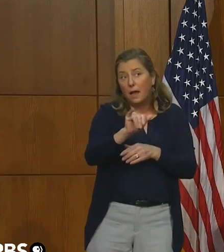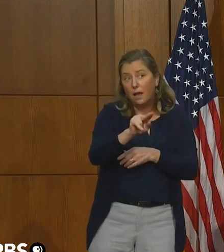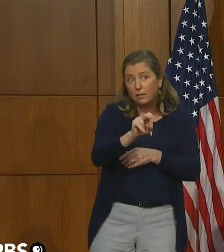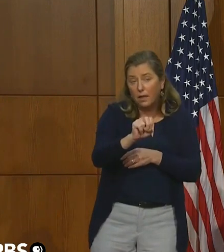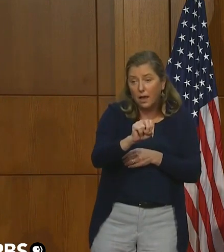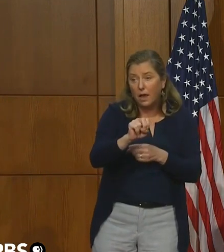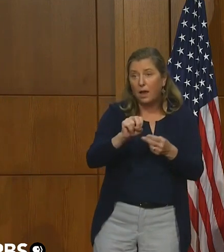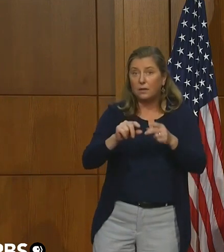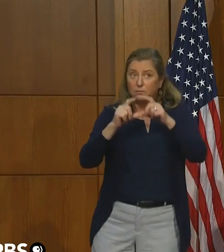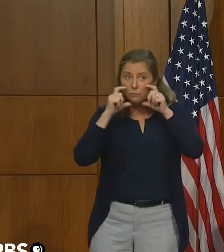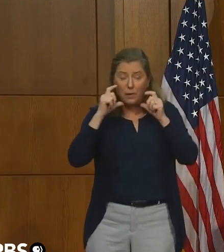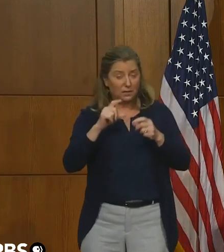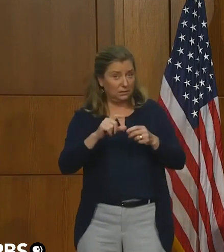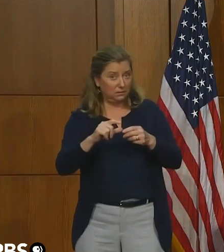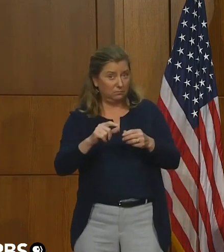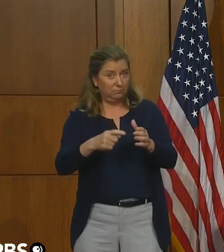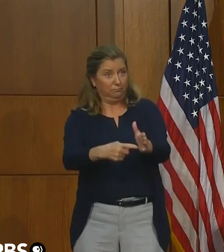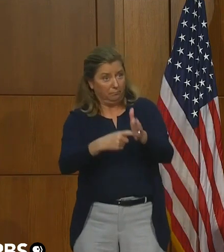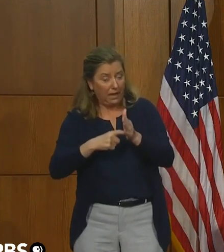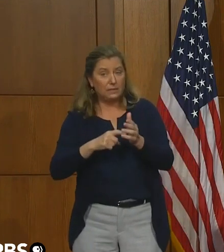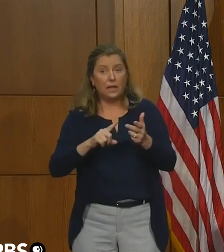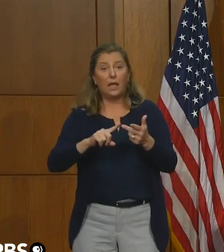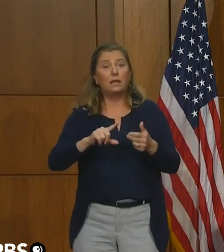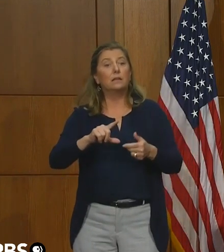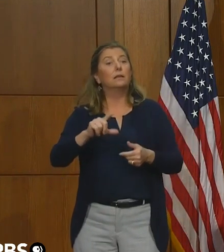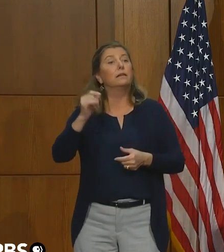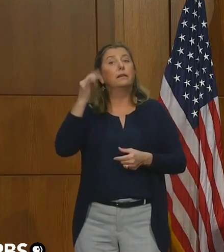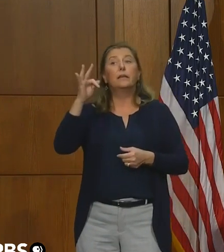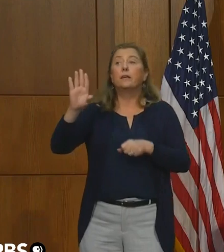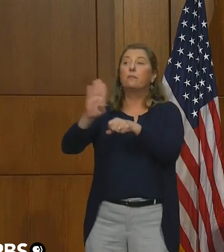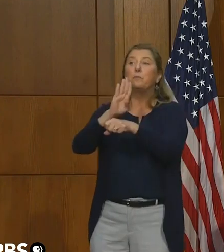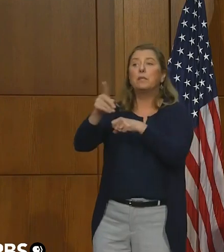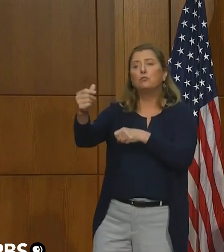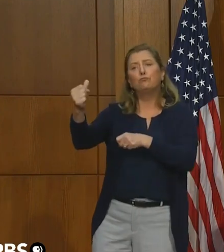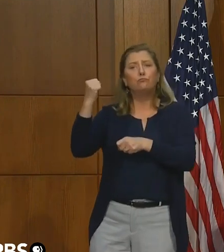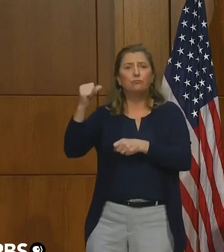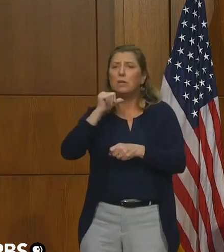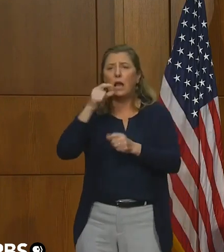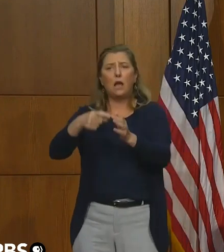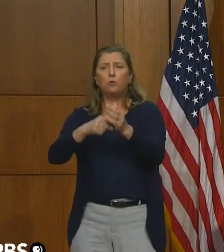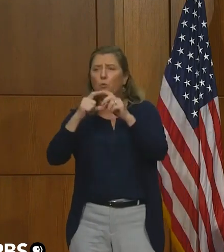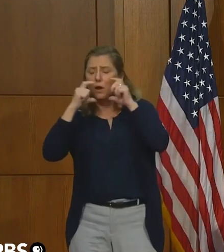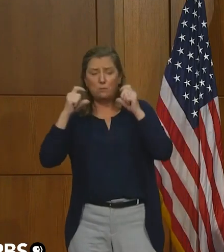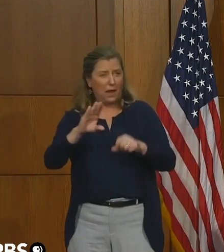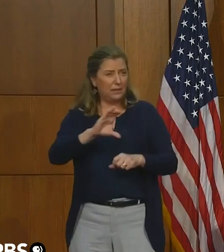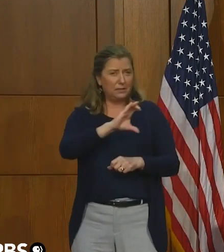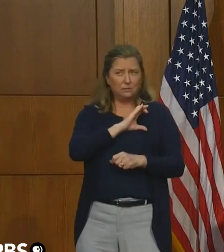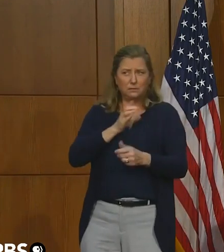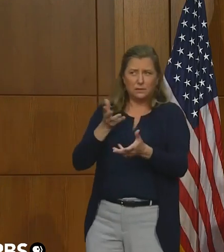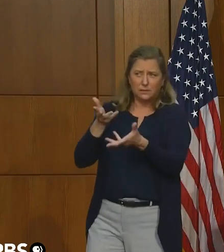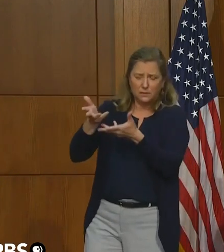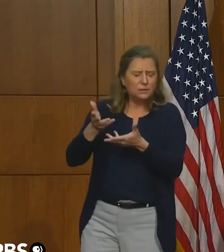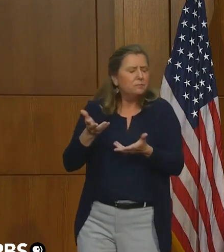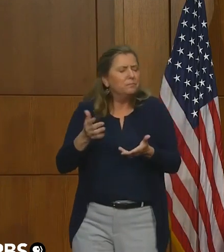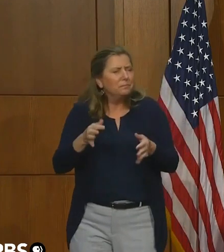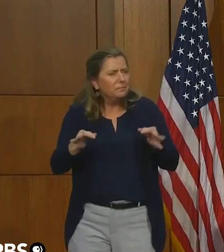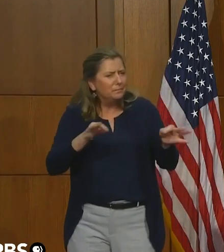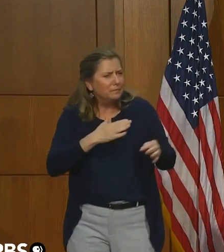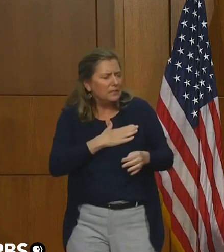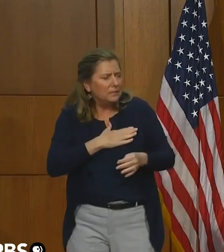mandate? Will law enforcement be able to step in if there are businesses that are not requiring masks? Can you explain that to us? Yes,